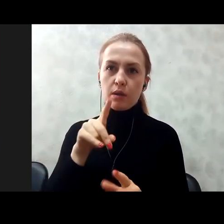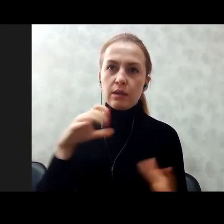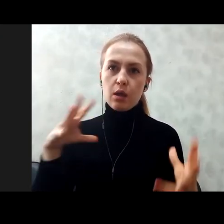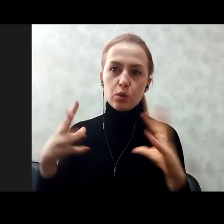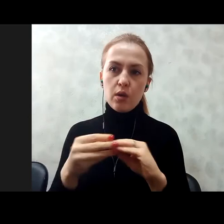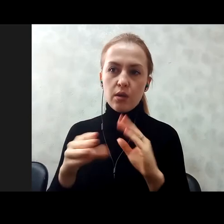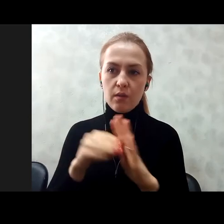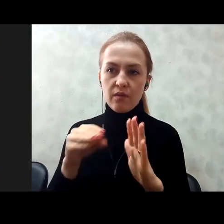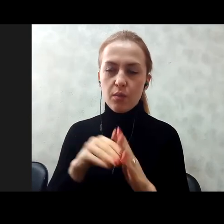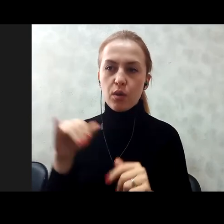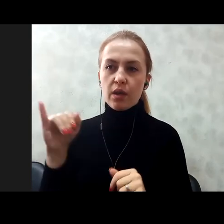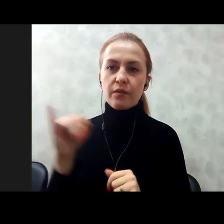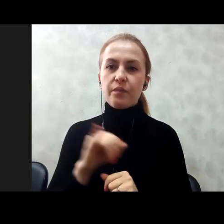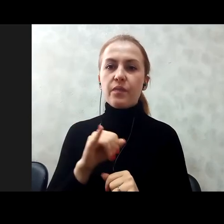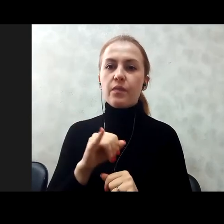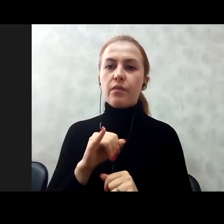actually